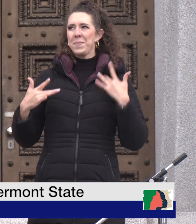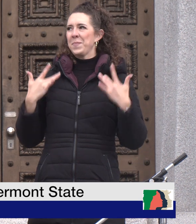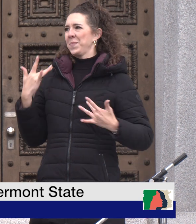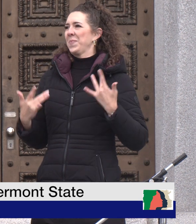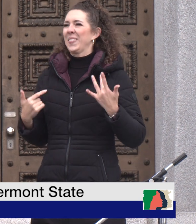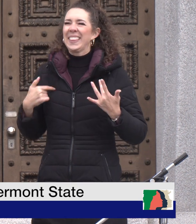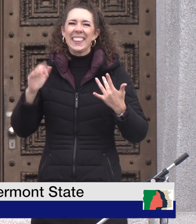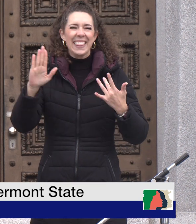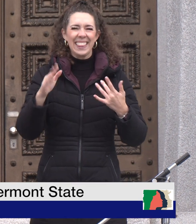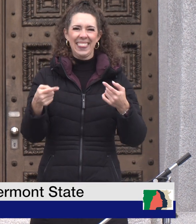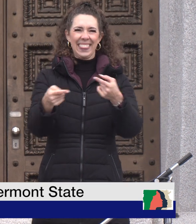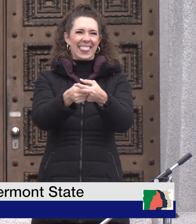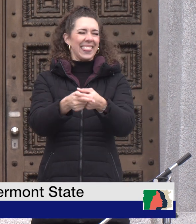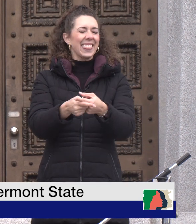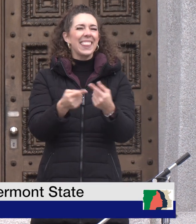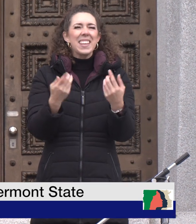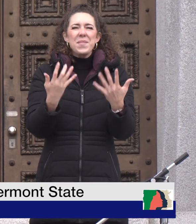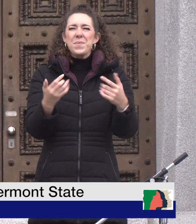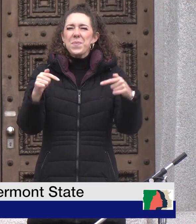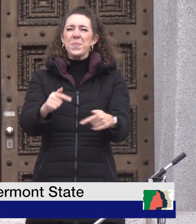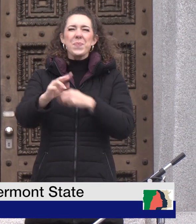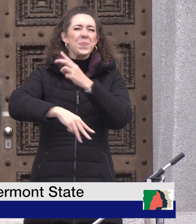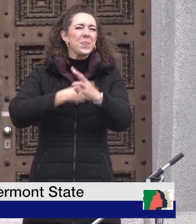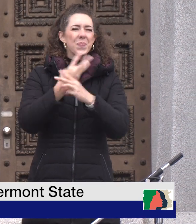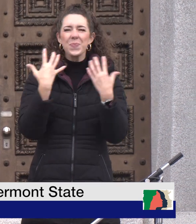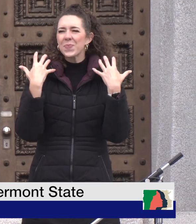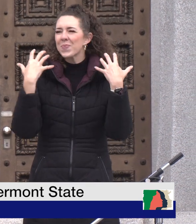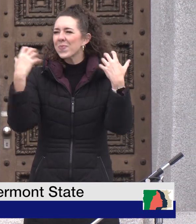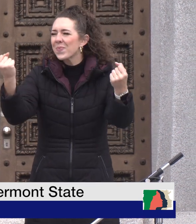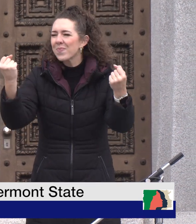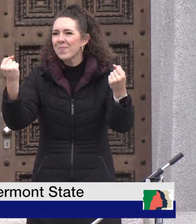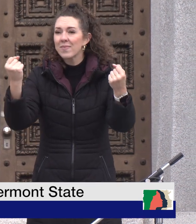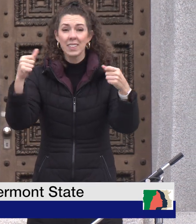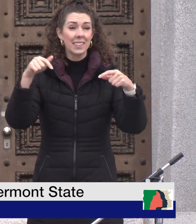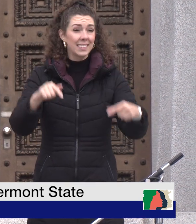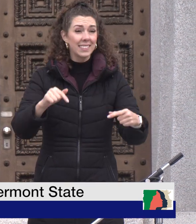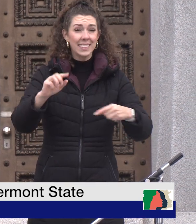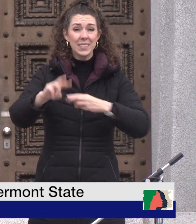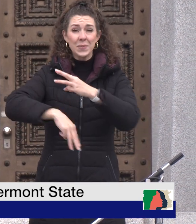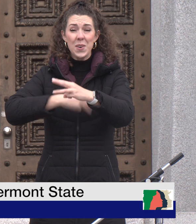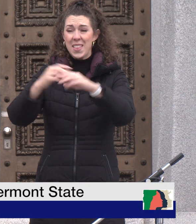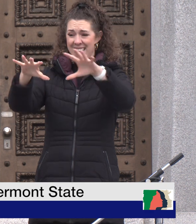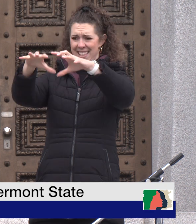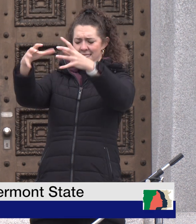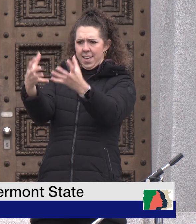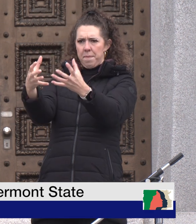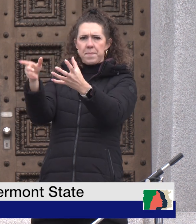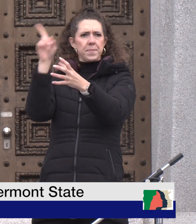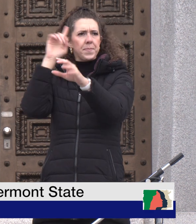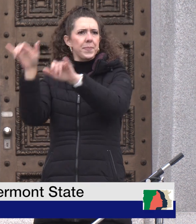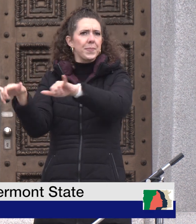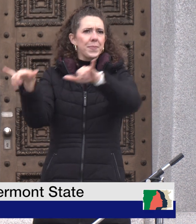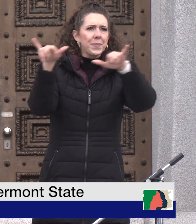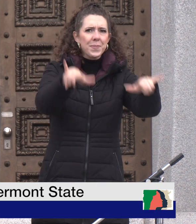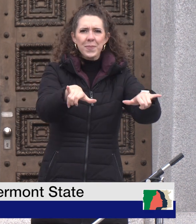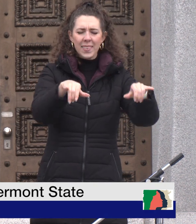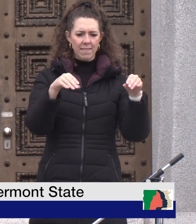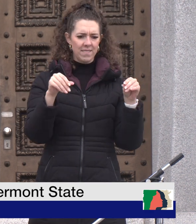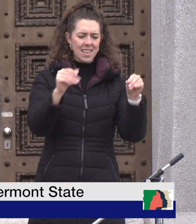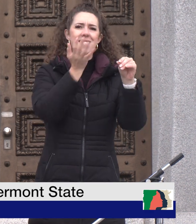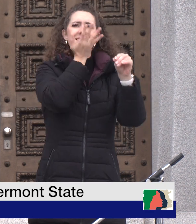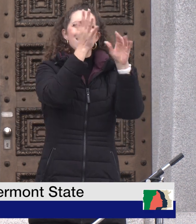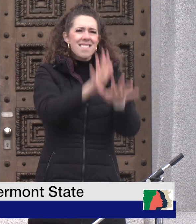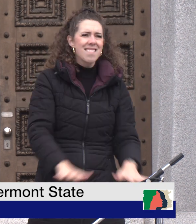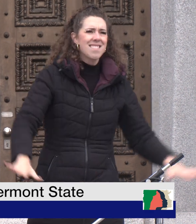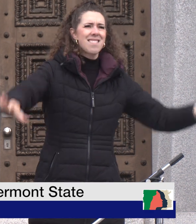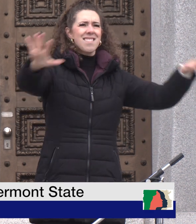the world to heal up. And the world is a field, as if it were indeed flat. Curved and